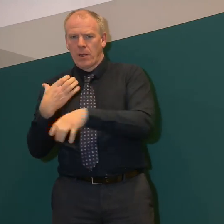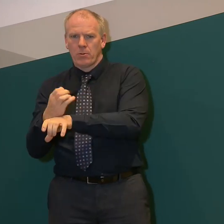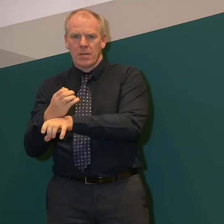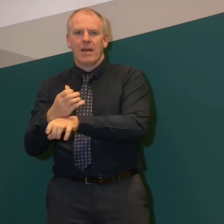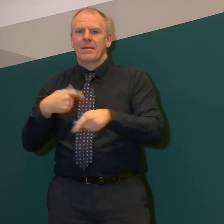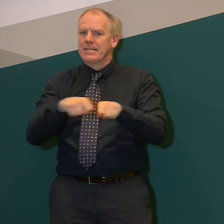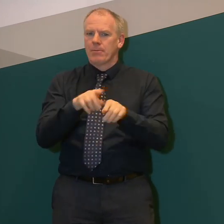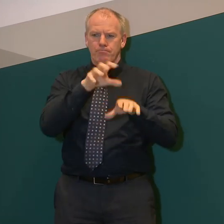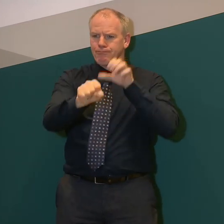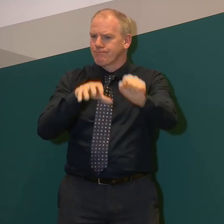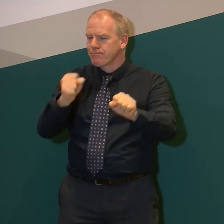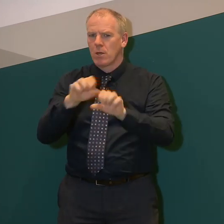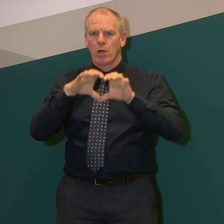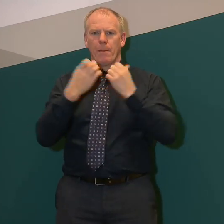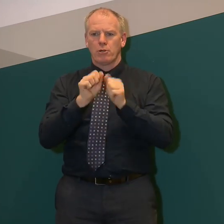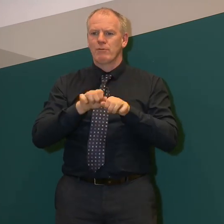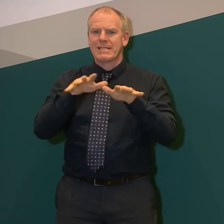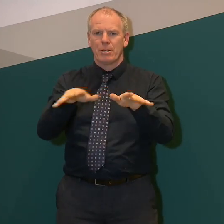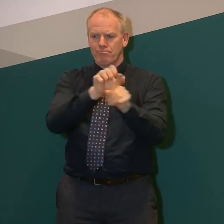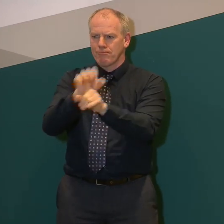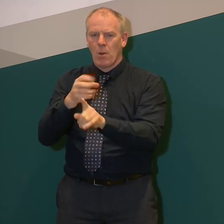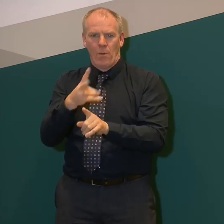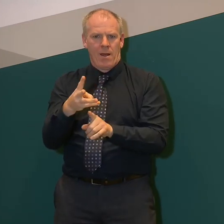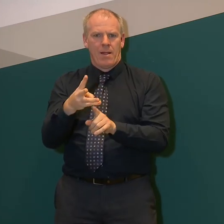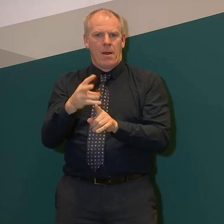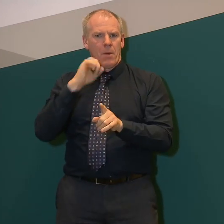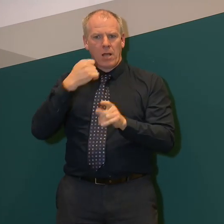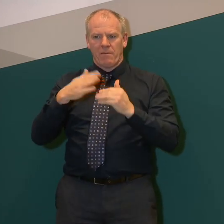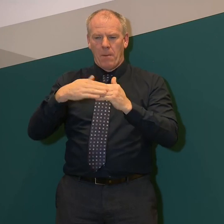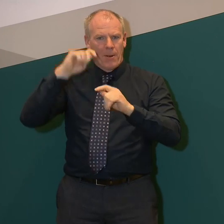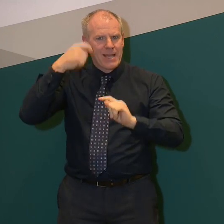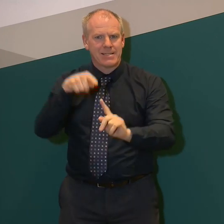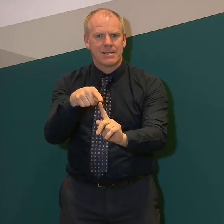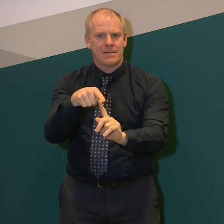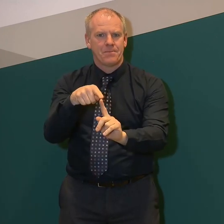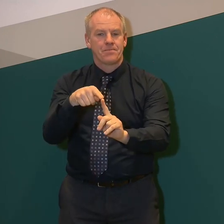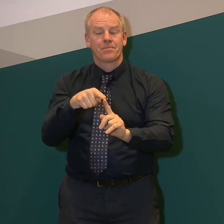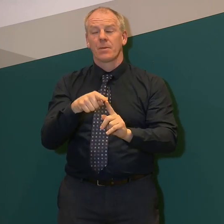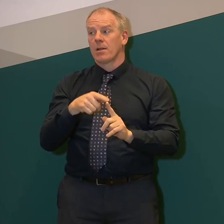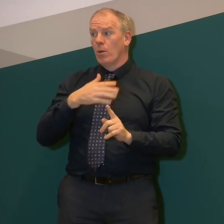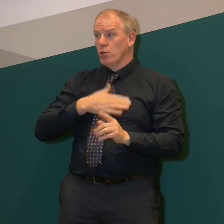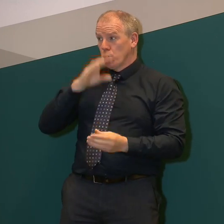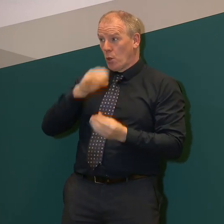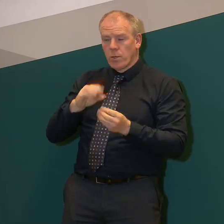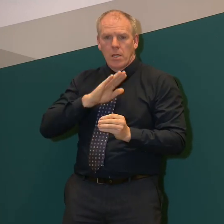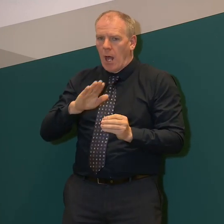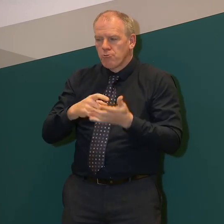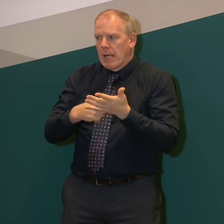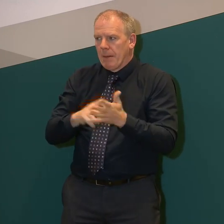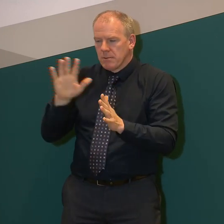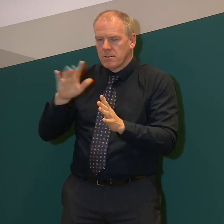community transmission and so on. To make a direct conclusion from that each of, and I'm not suggesting, Richard, that this is what you're